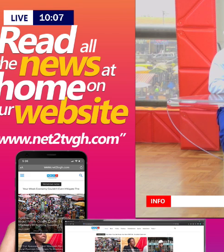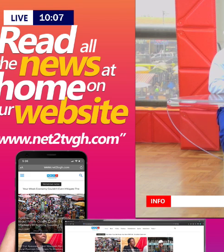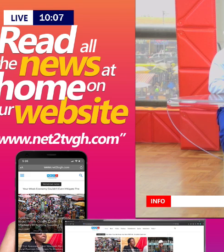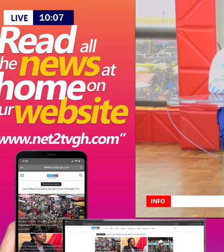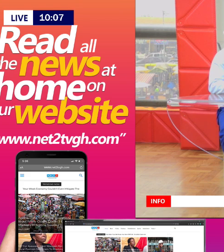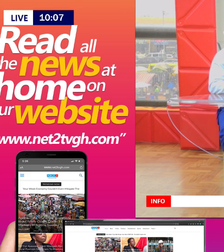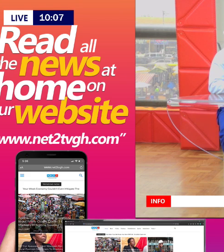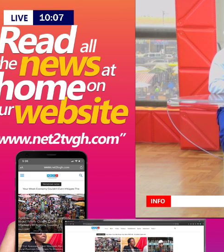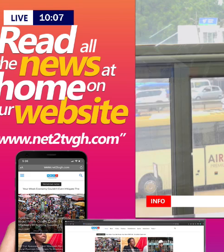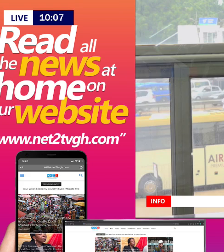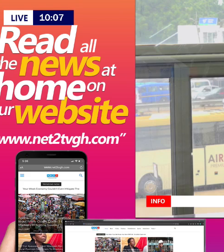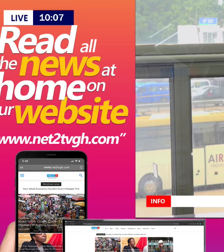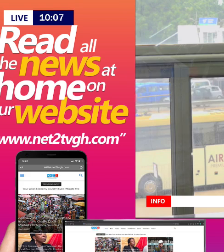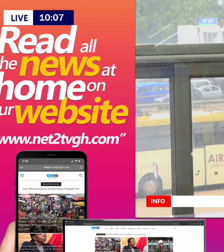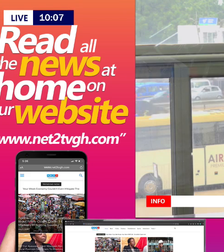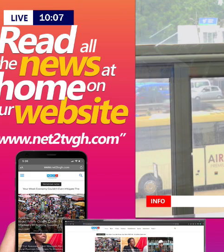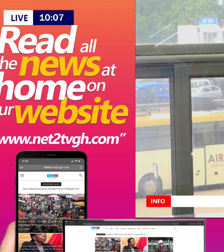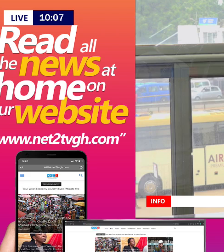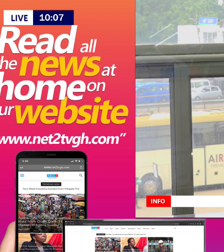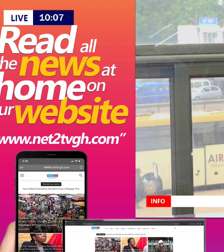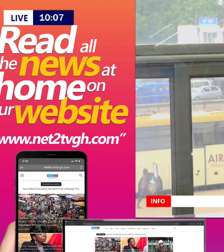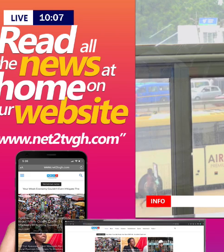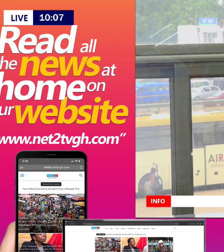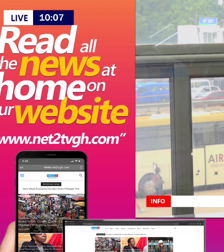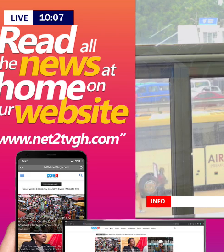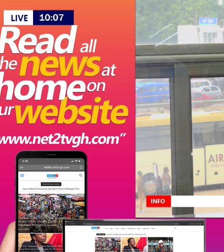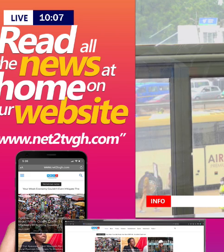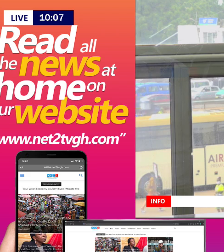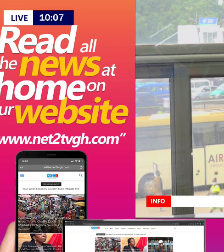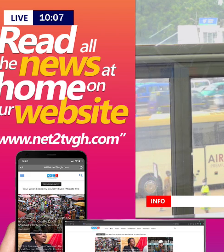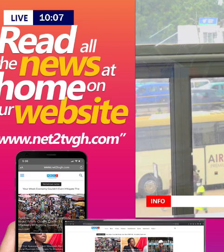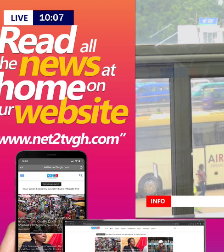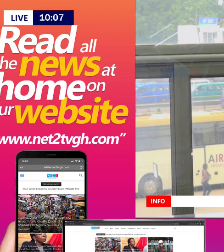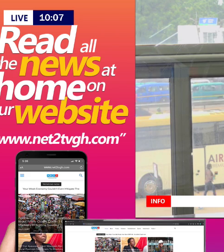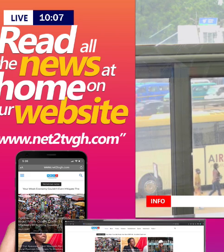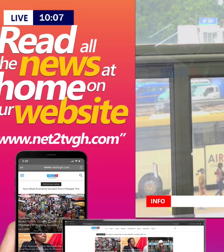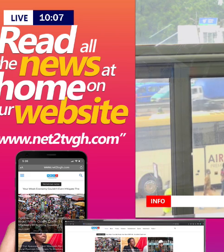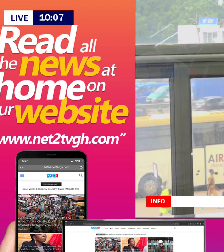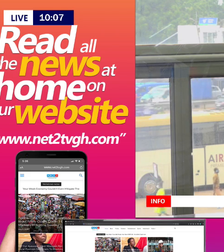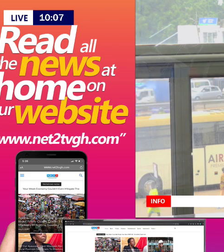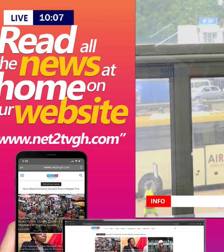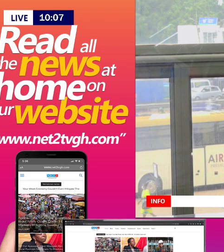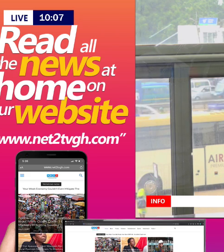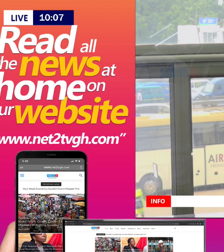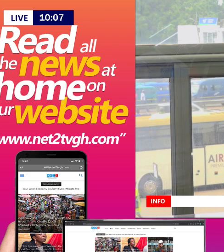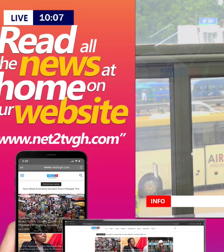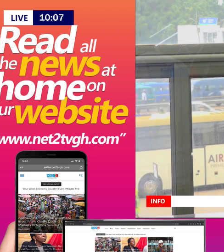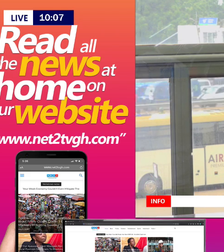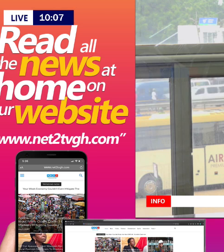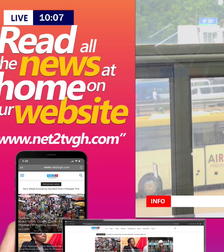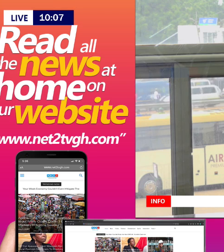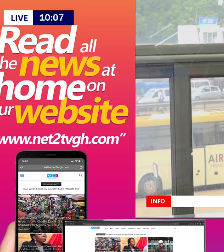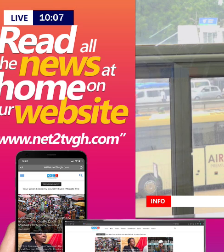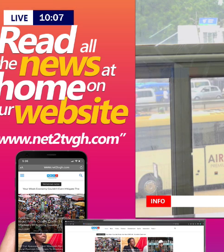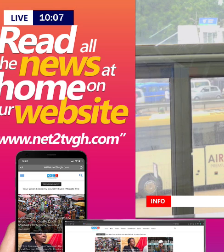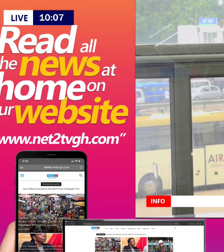kata ohwene anu me de ti se na anu na me ba ha na me wo nose mask na be ye 5 baby am eko bia no minimum be